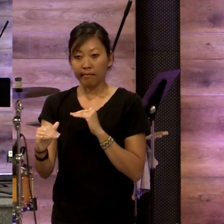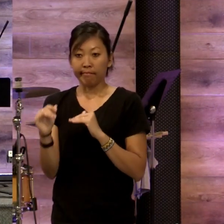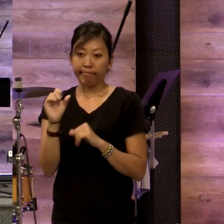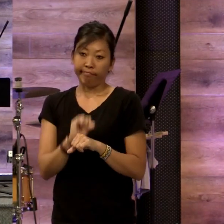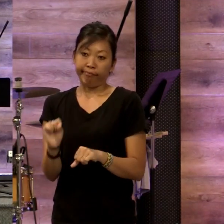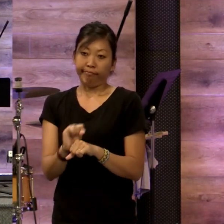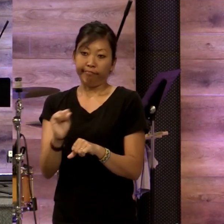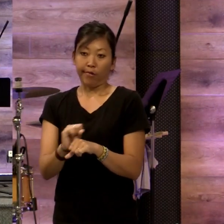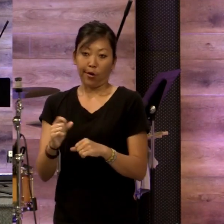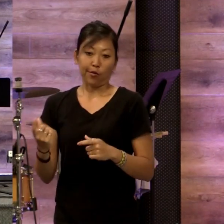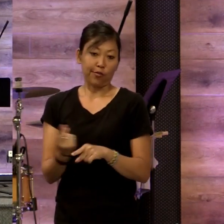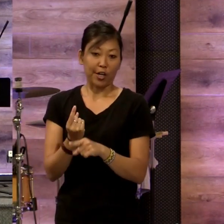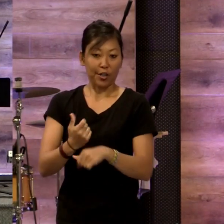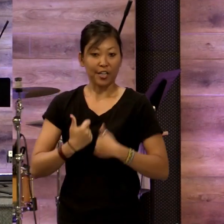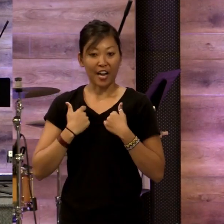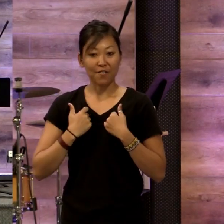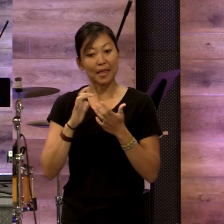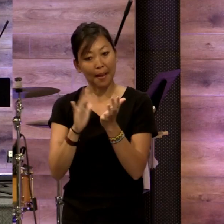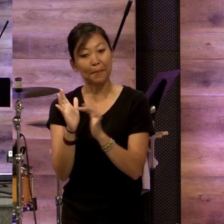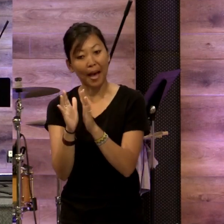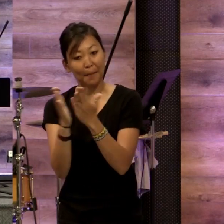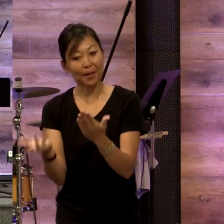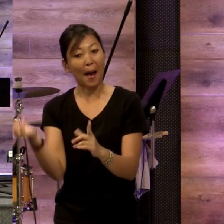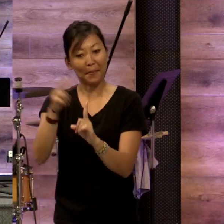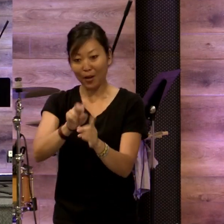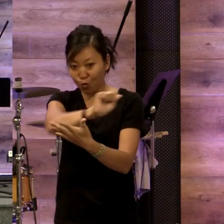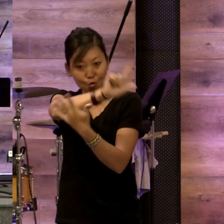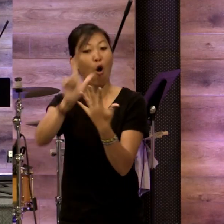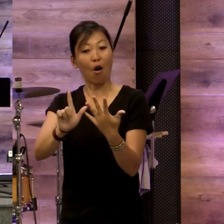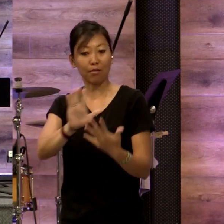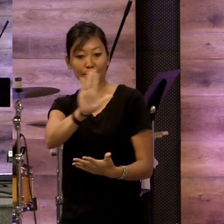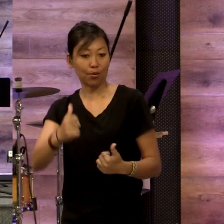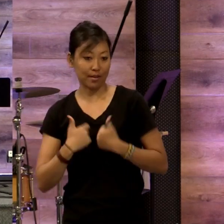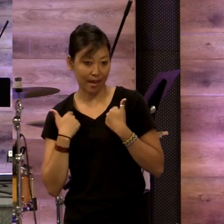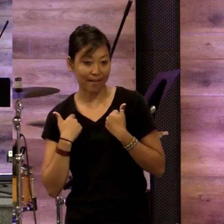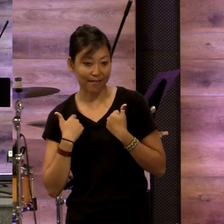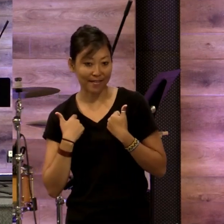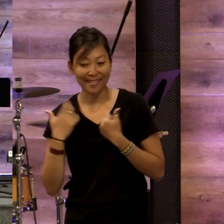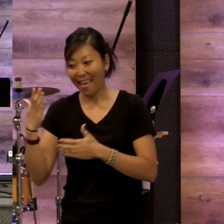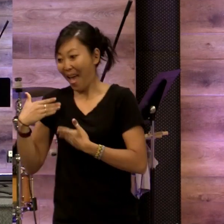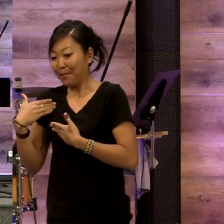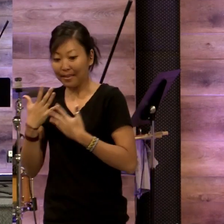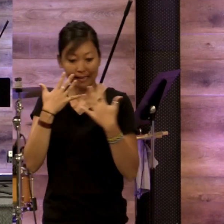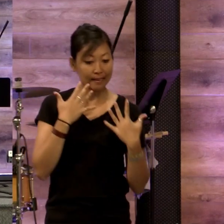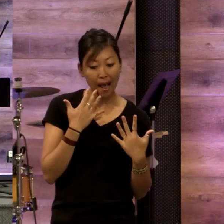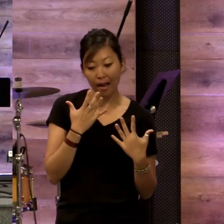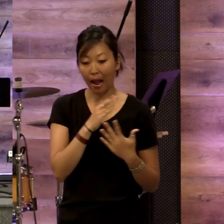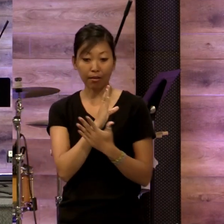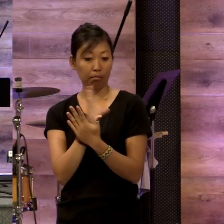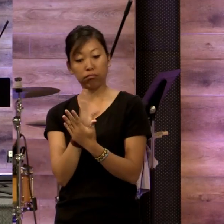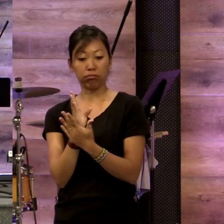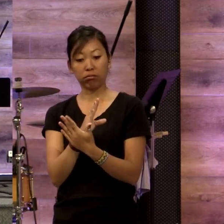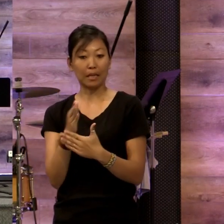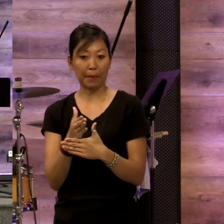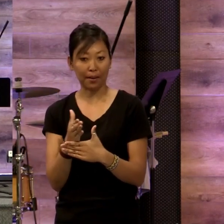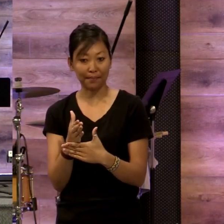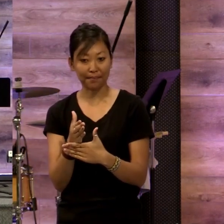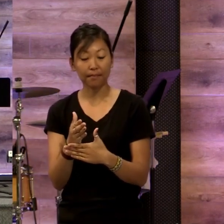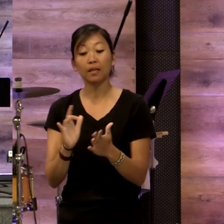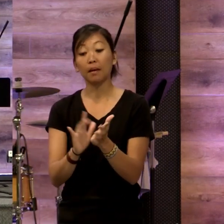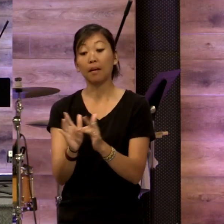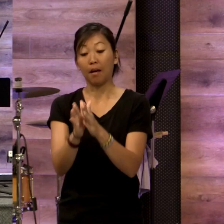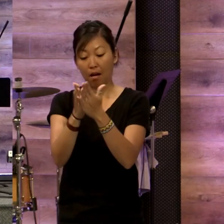grind. When we open up God's Word, the Spirit speaks to us. Sometimes